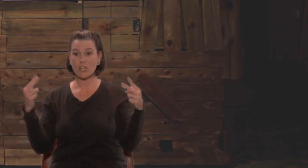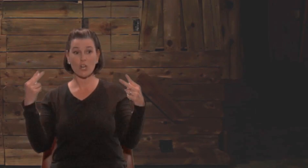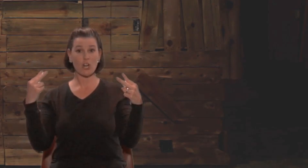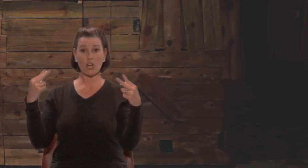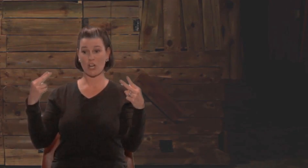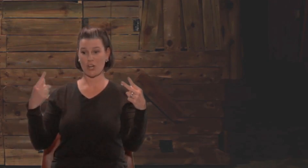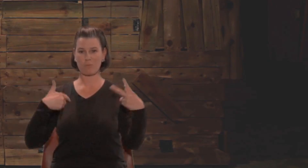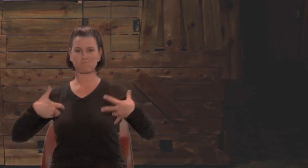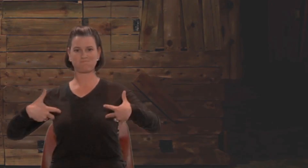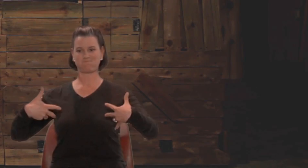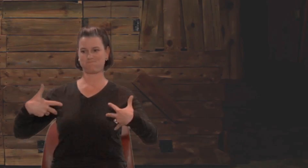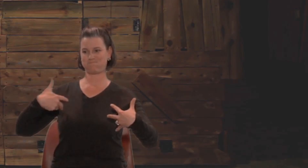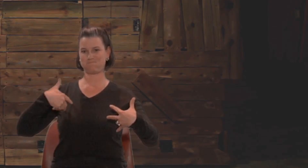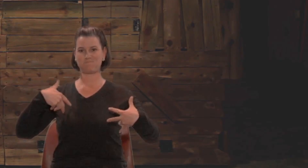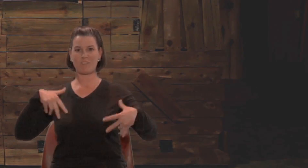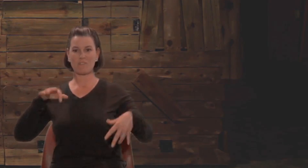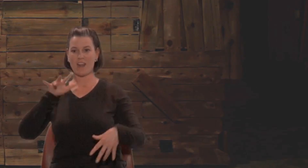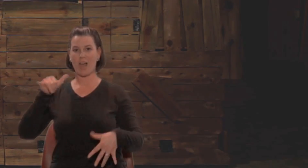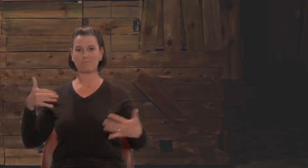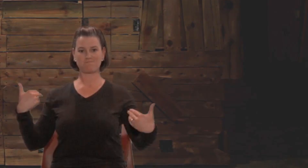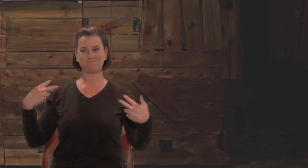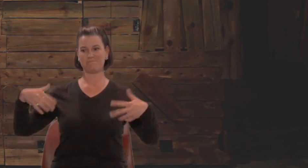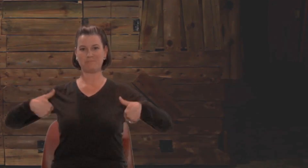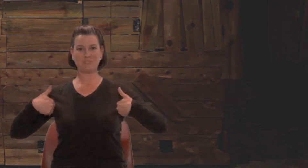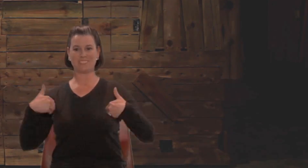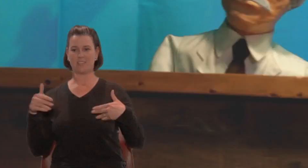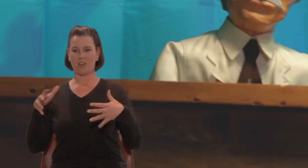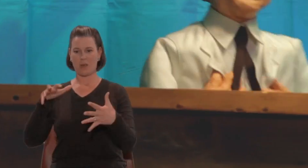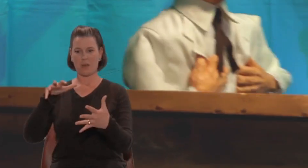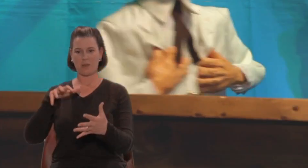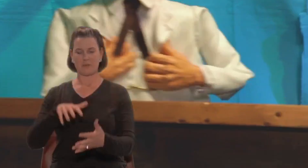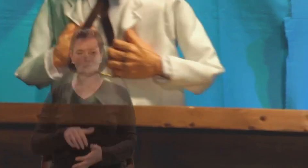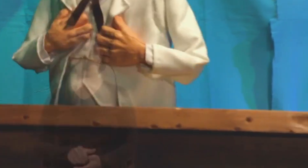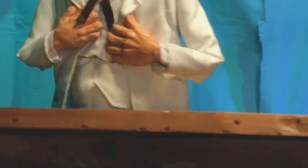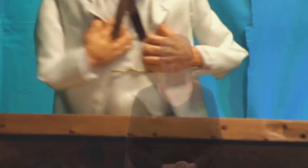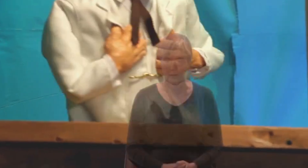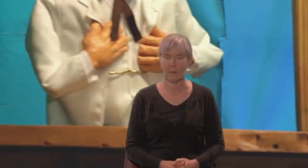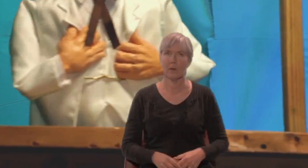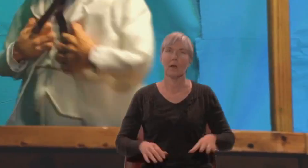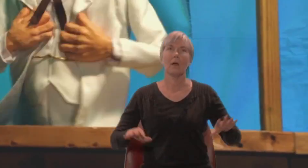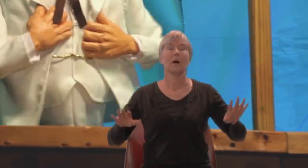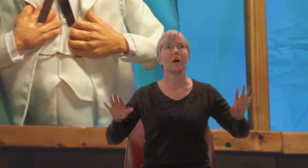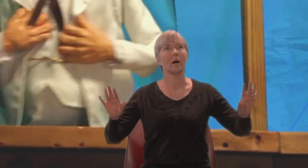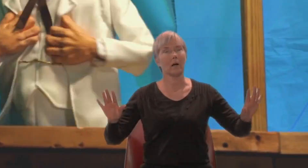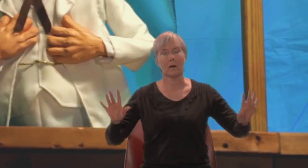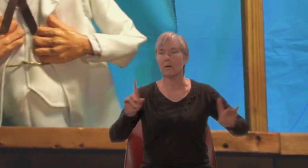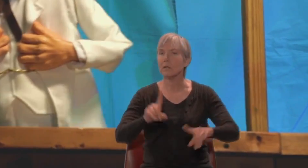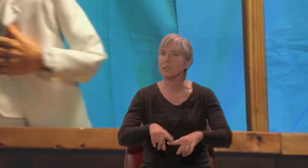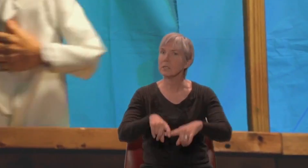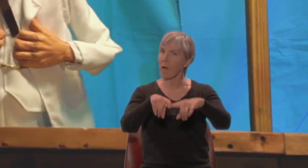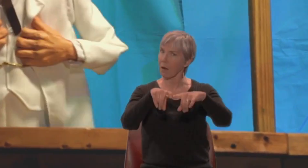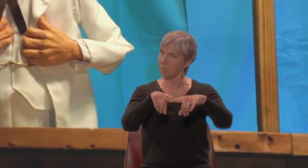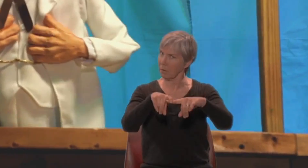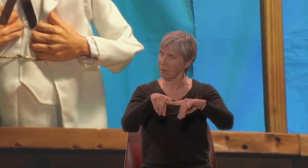me, I'm a big delicious horsefly. Bzzz. All right. Let's stop everything